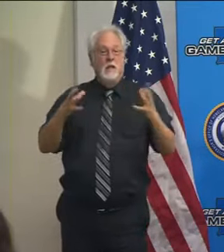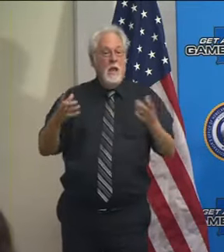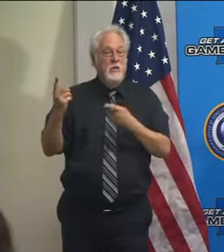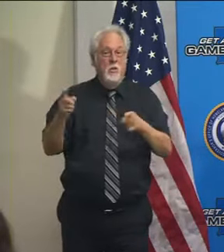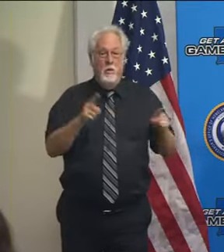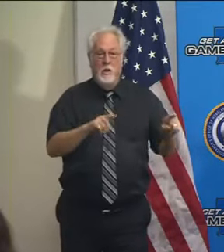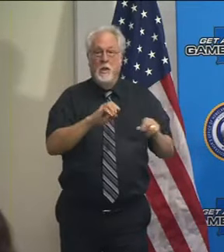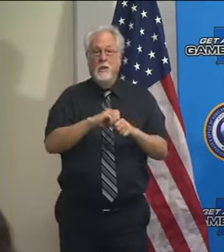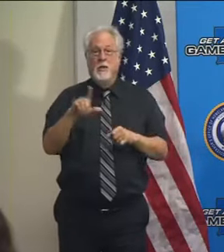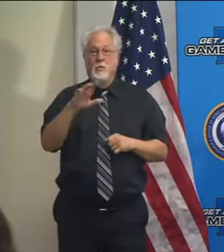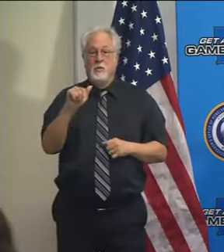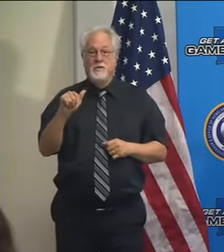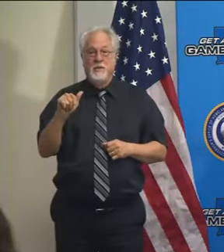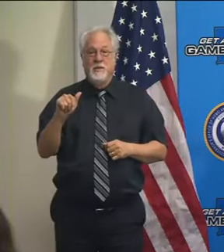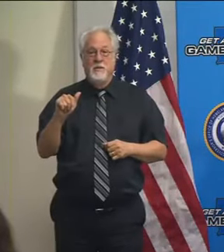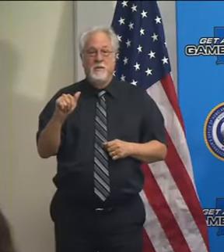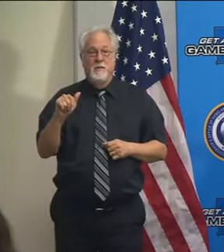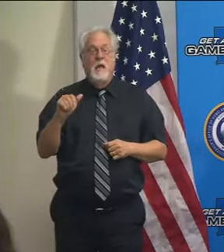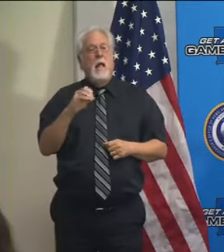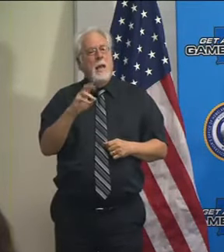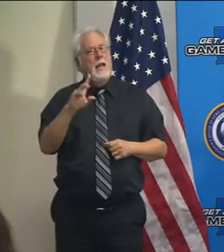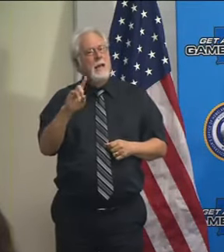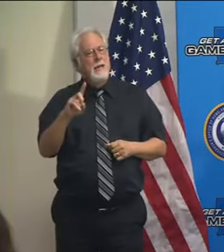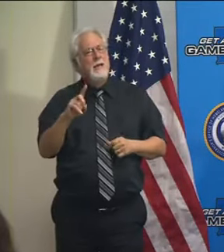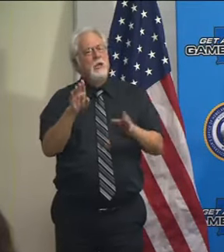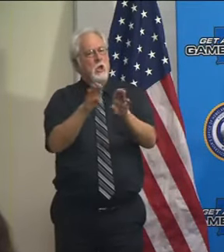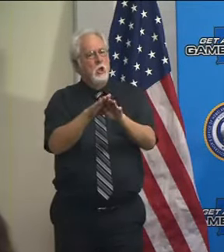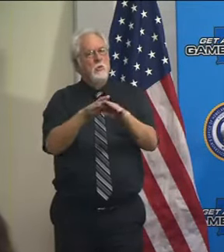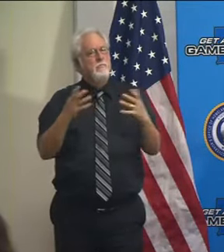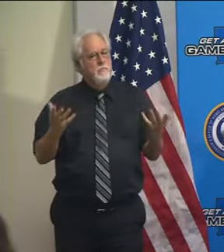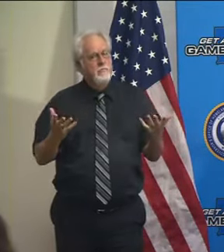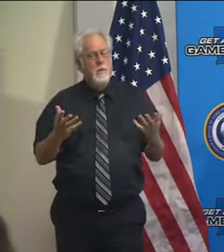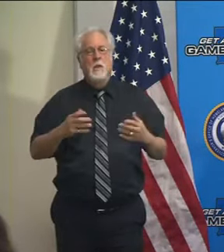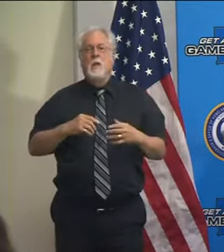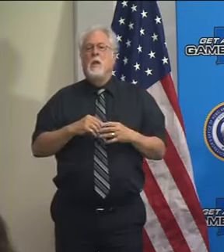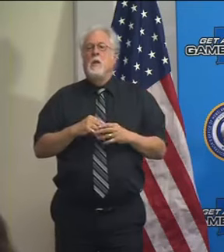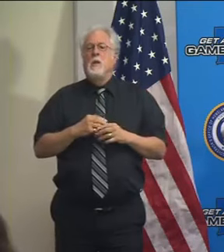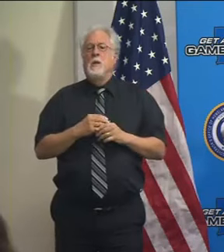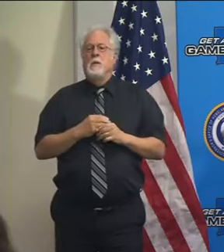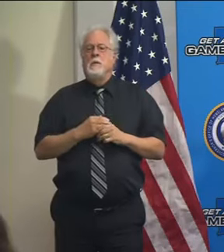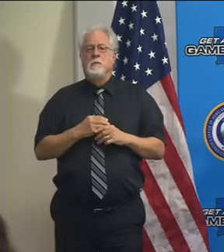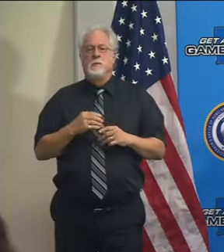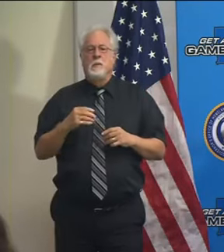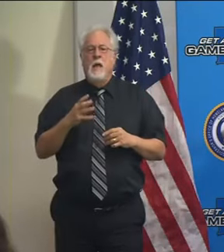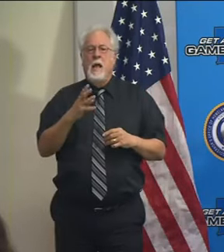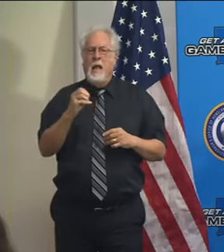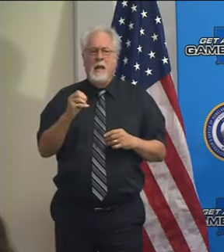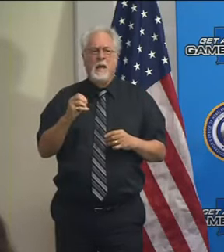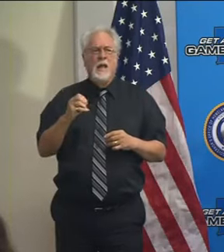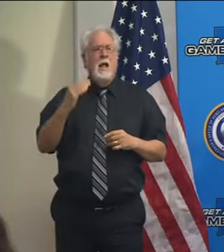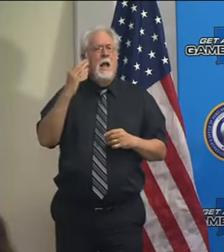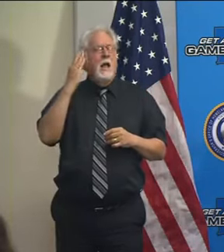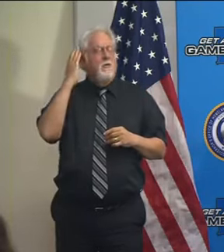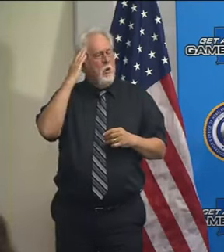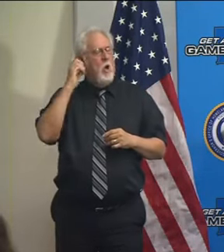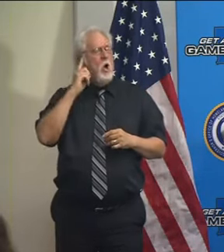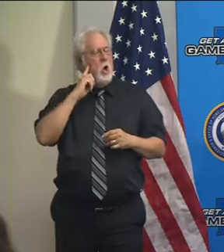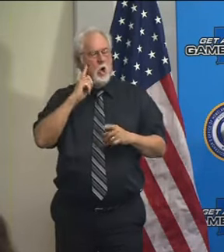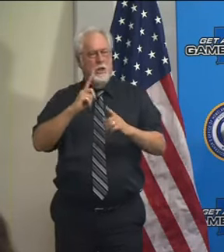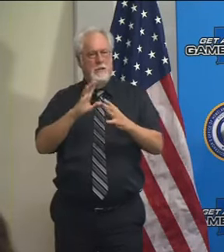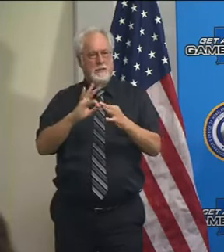on in Louisiana. And I did want to conclude by saying something, and I know I've heard it said,